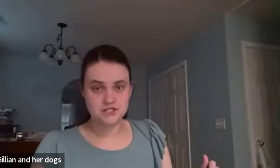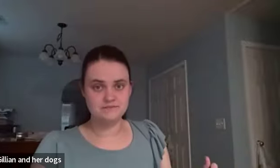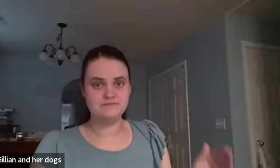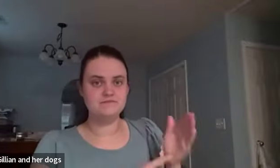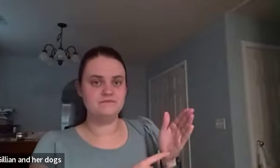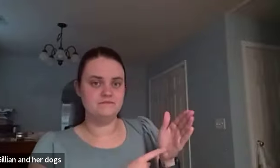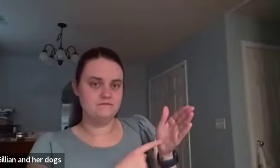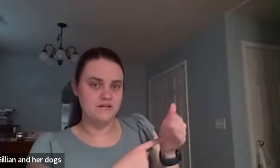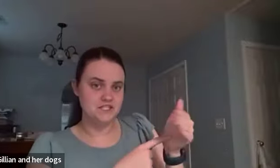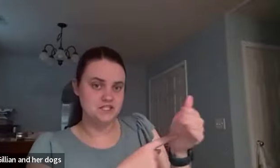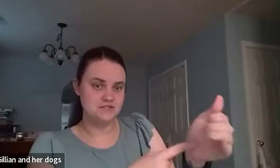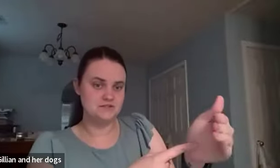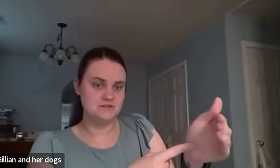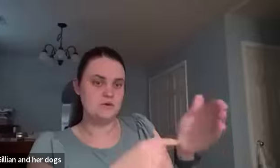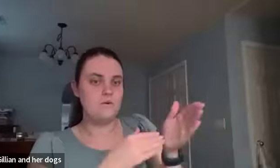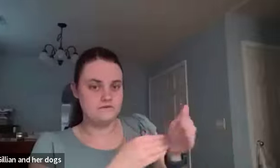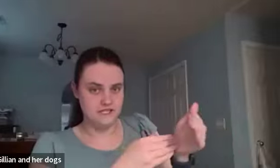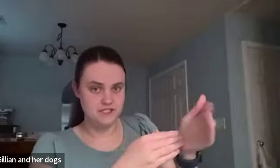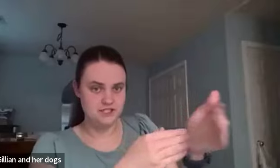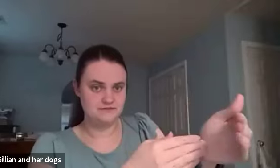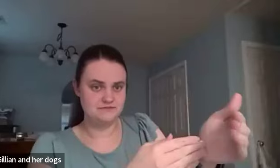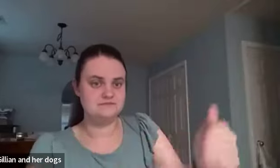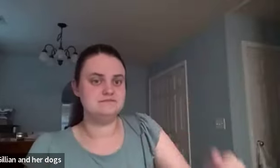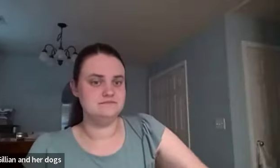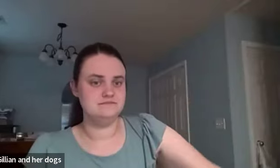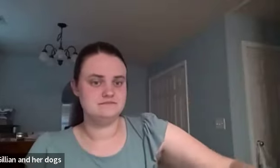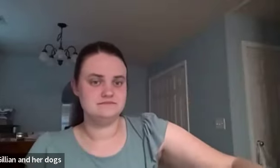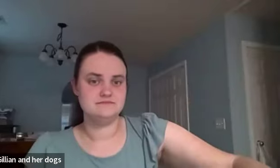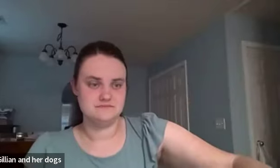Fish, fish, or fish. Mm-hmm.